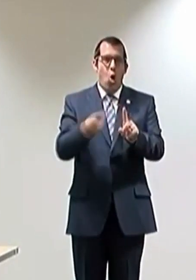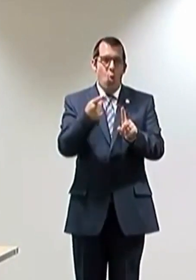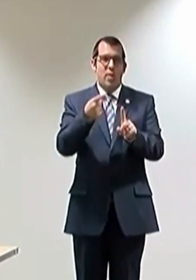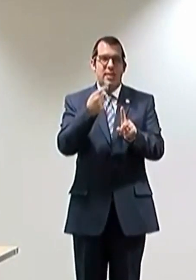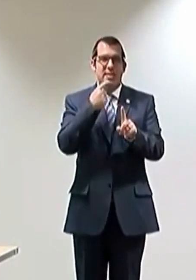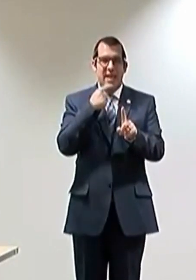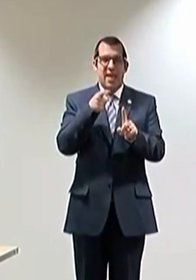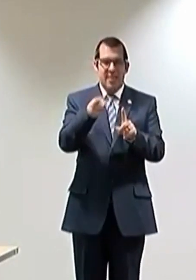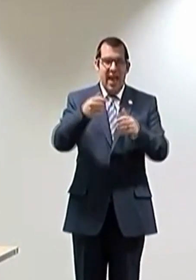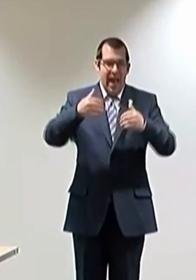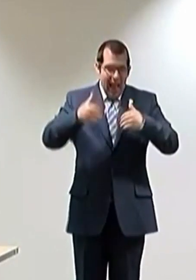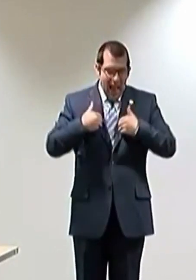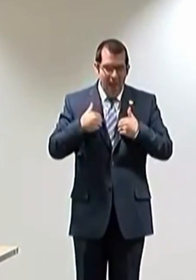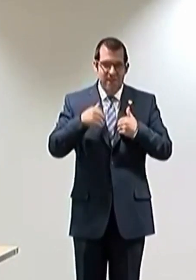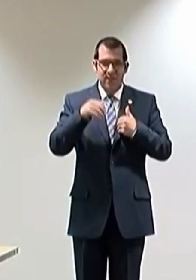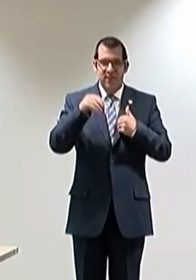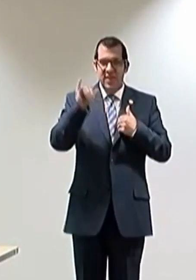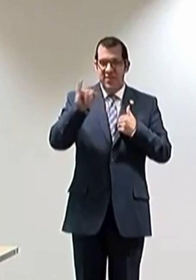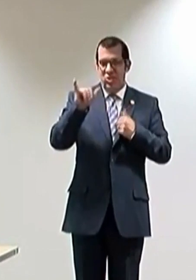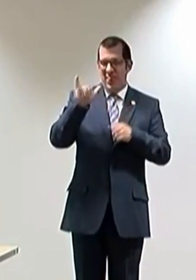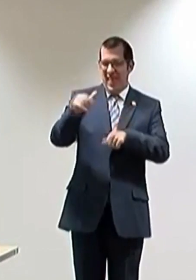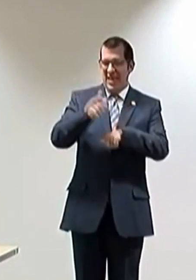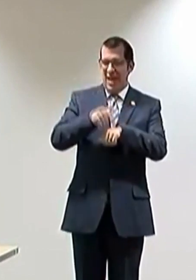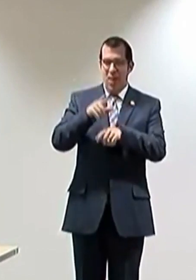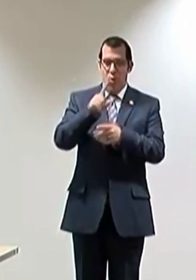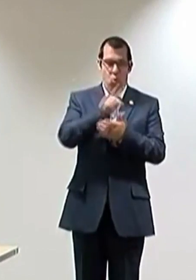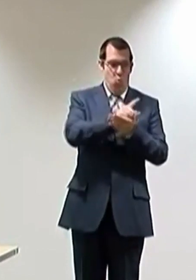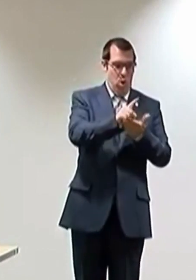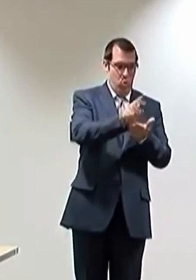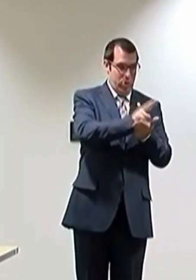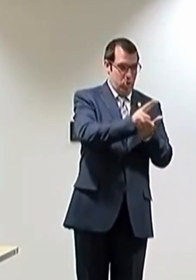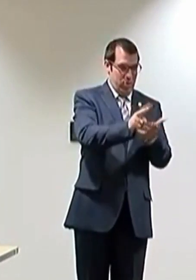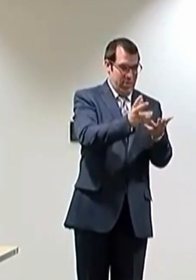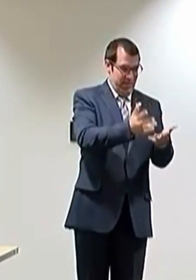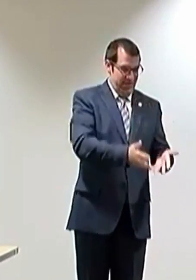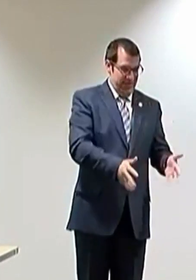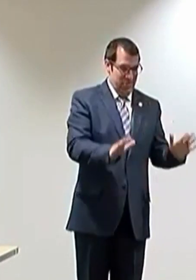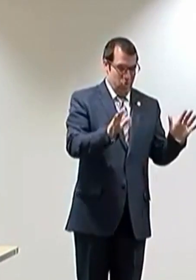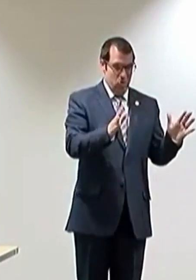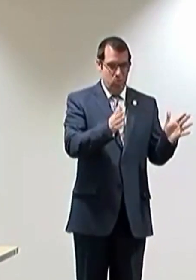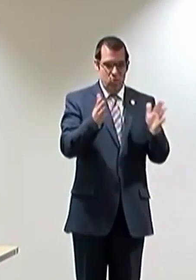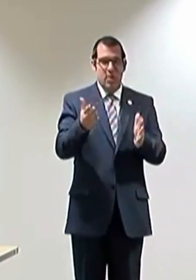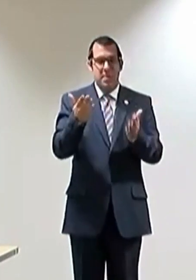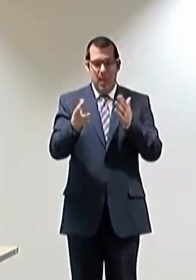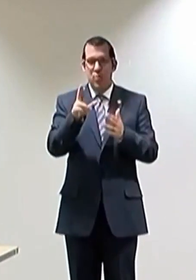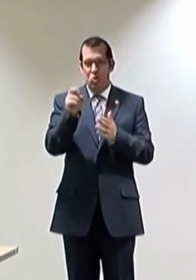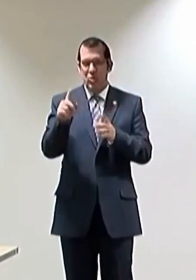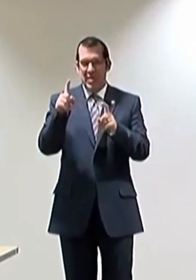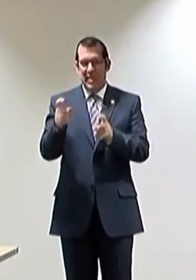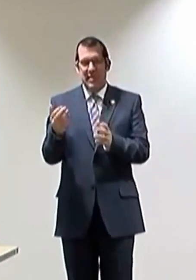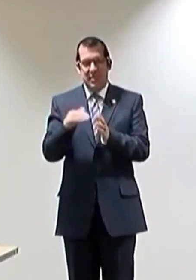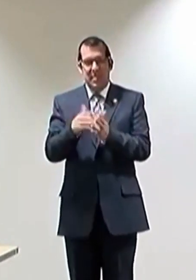infected at that point in time. And so a week or two goes by, and there may be a reason to be retested.